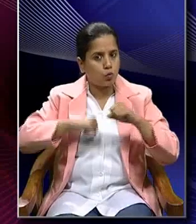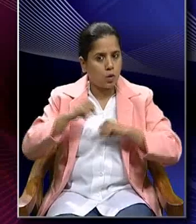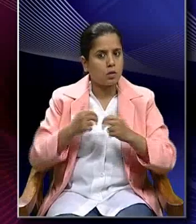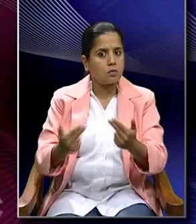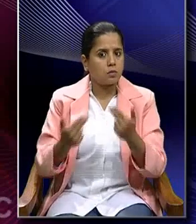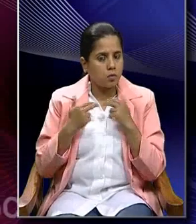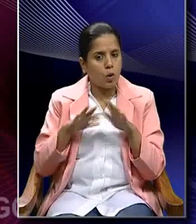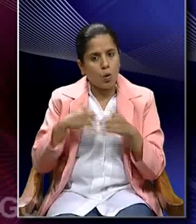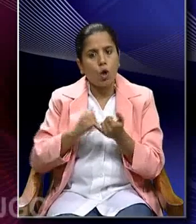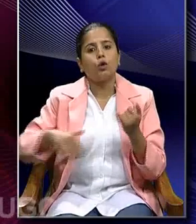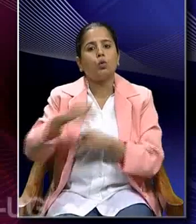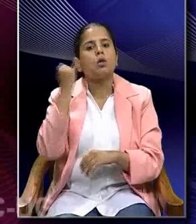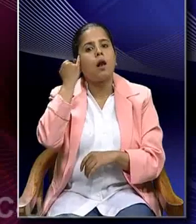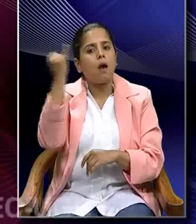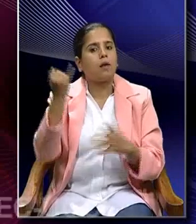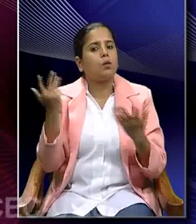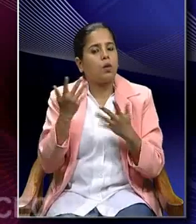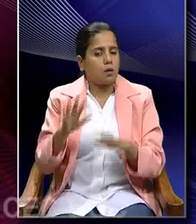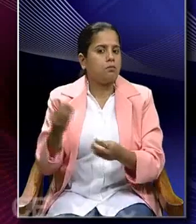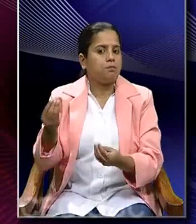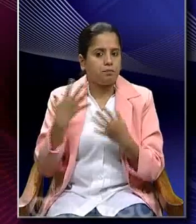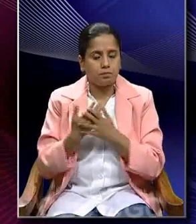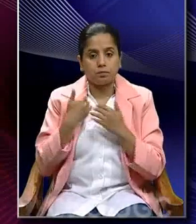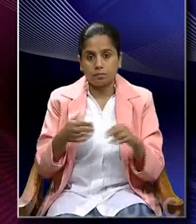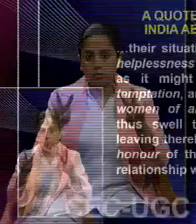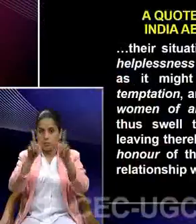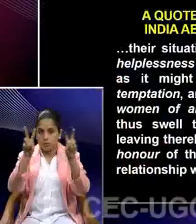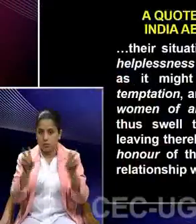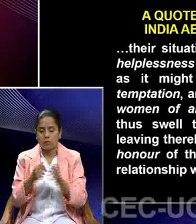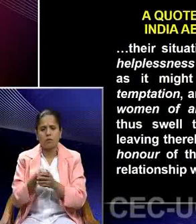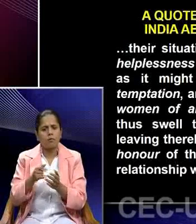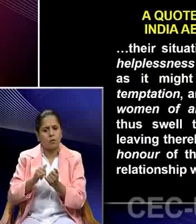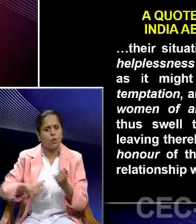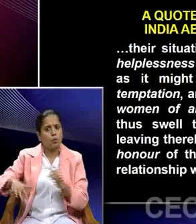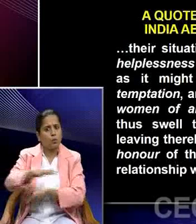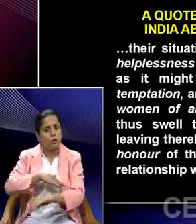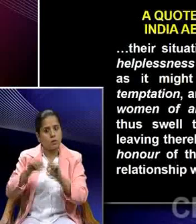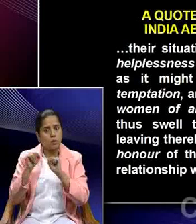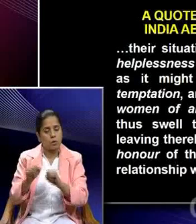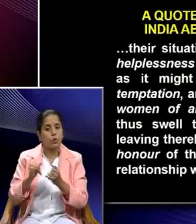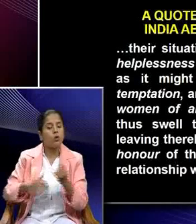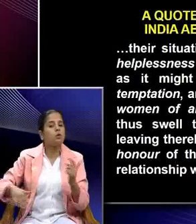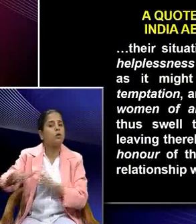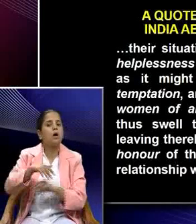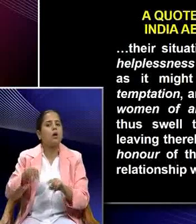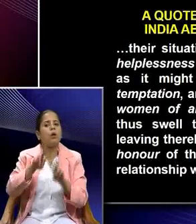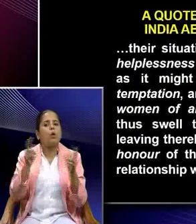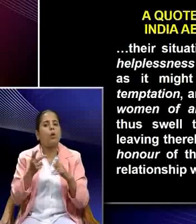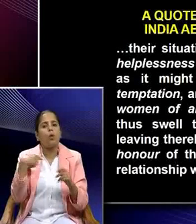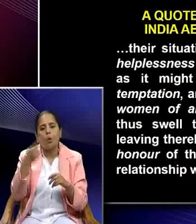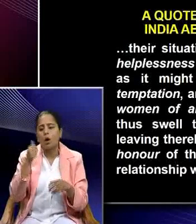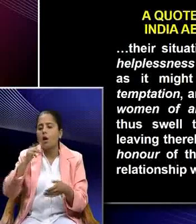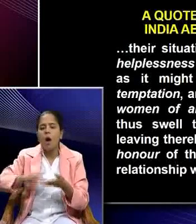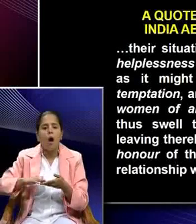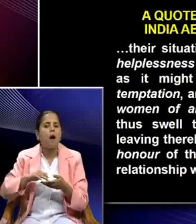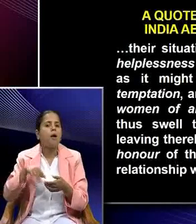well as social ideas. I quote, "Their situation, that is the situation of widows,